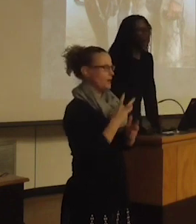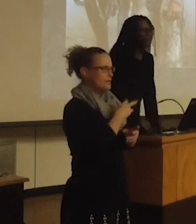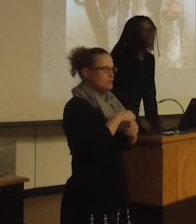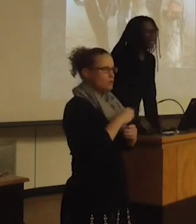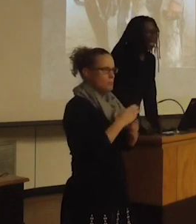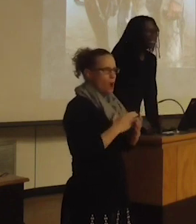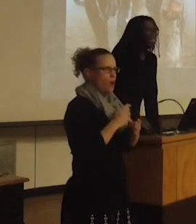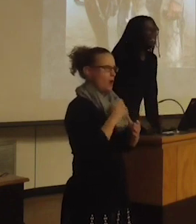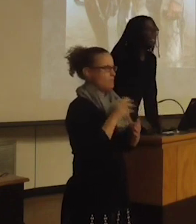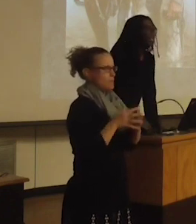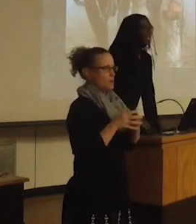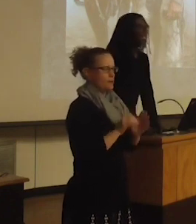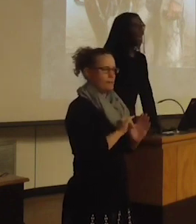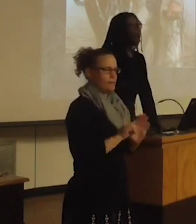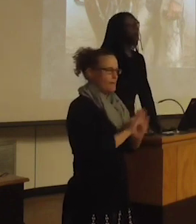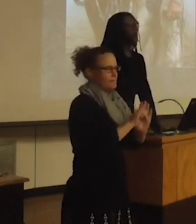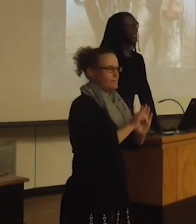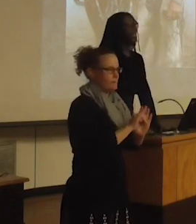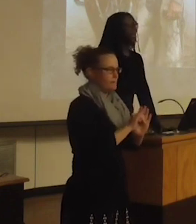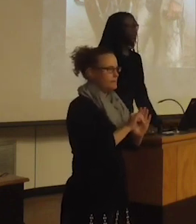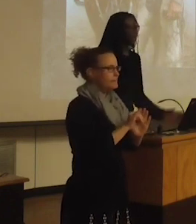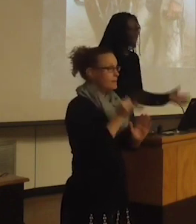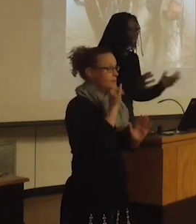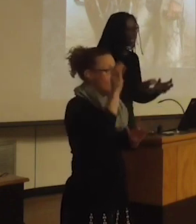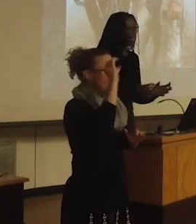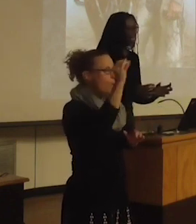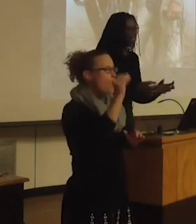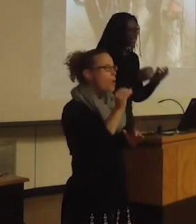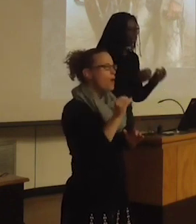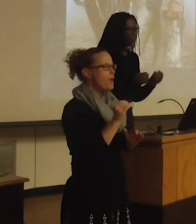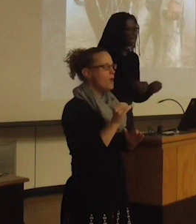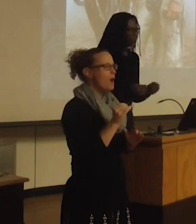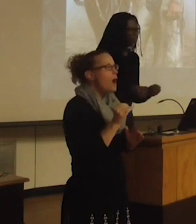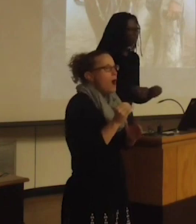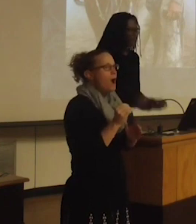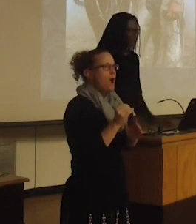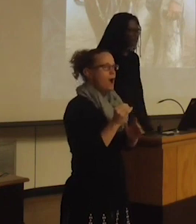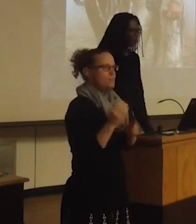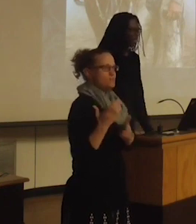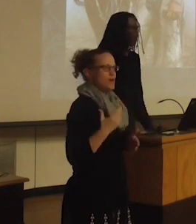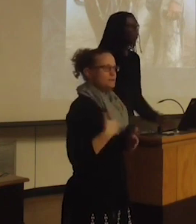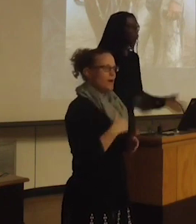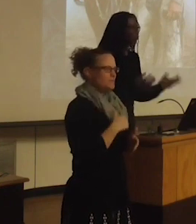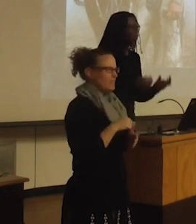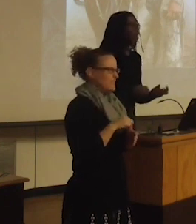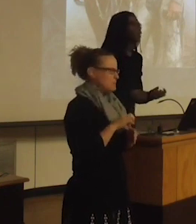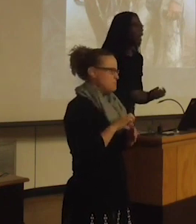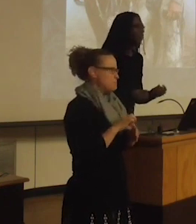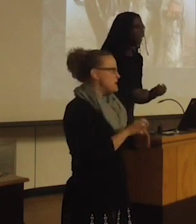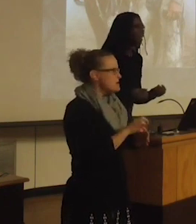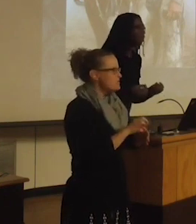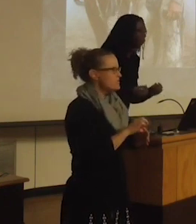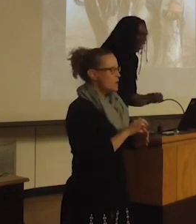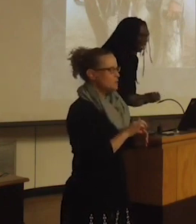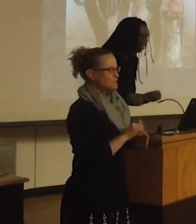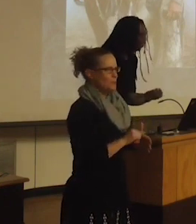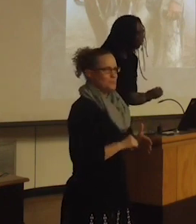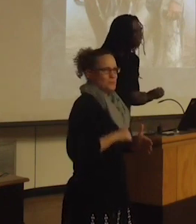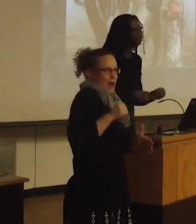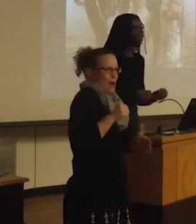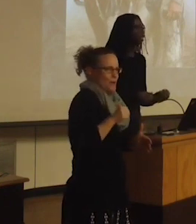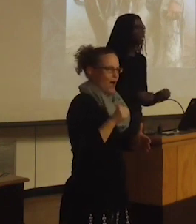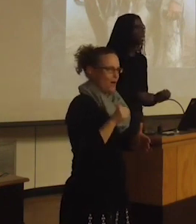of American identity. The cowboy brings us this beef that we are so proud of in the